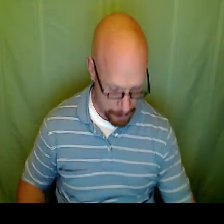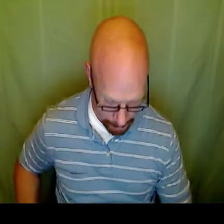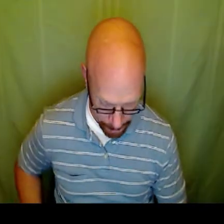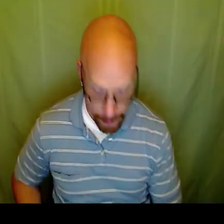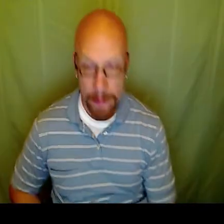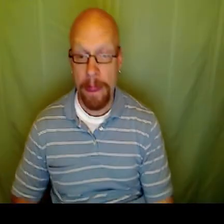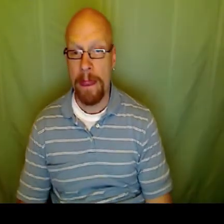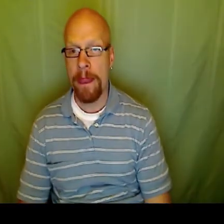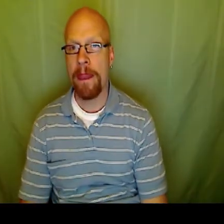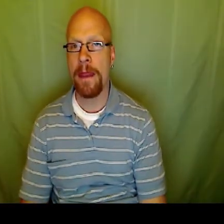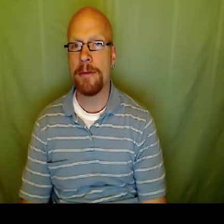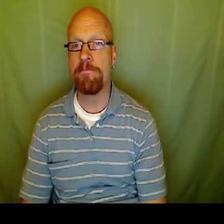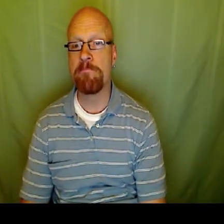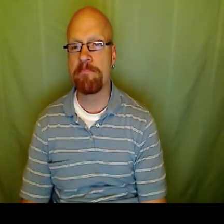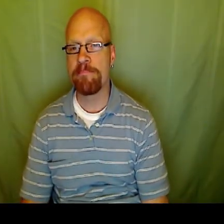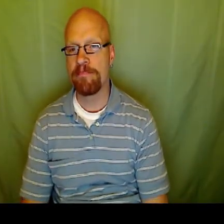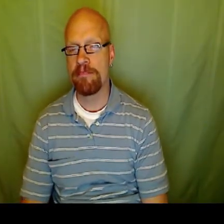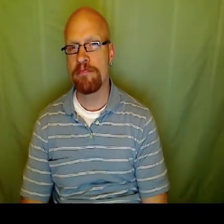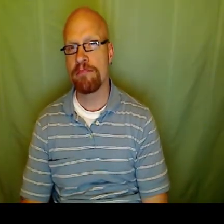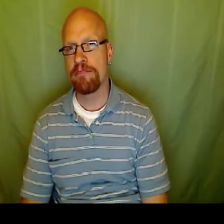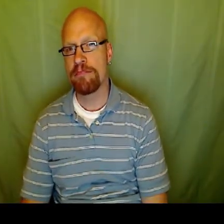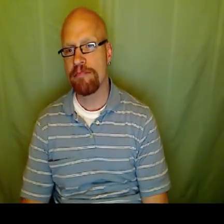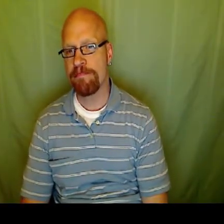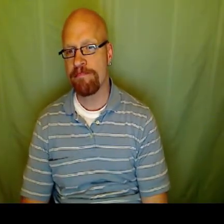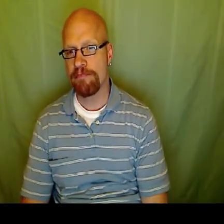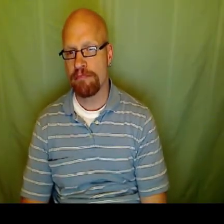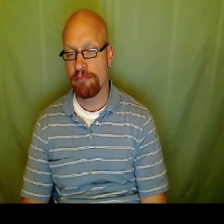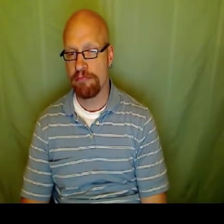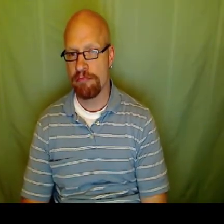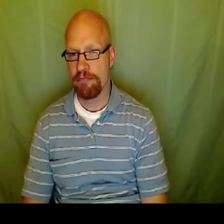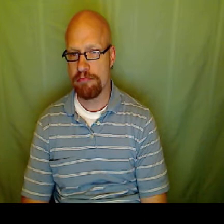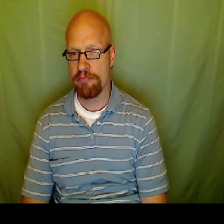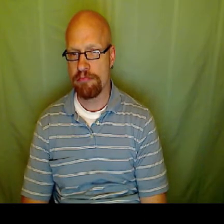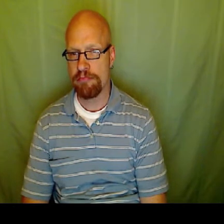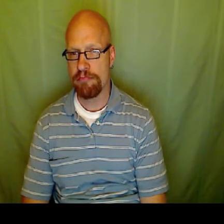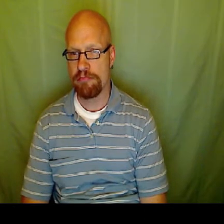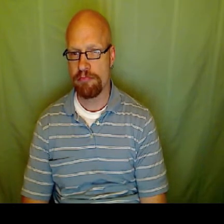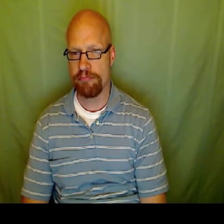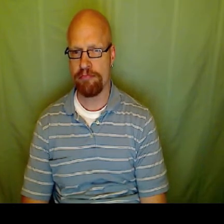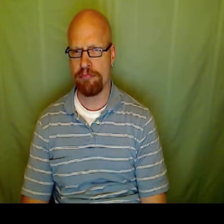So we're going to work on getting rid of the minus 4 and the 5 times x.